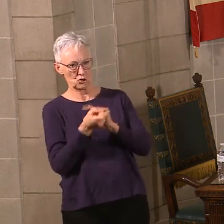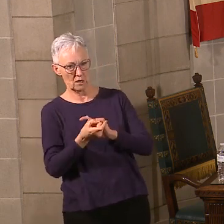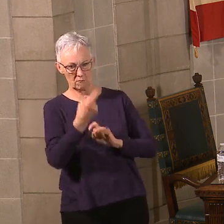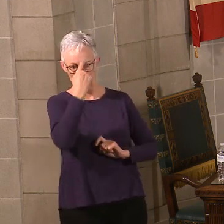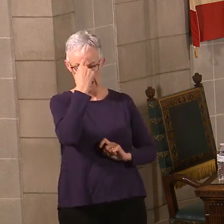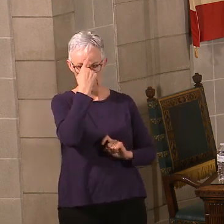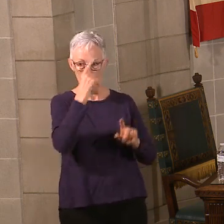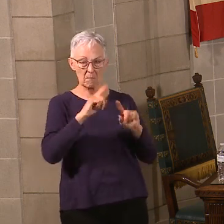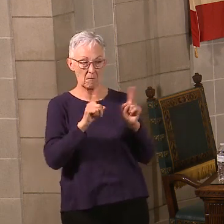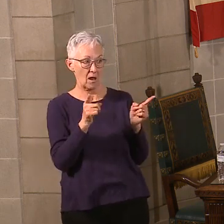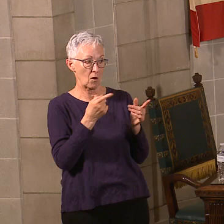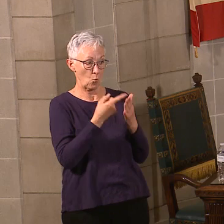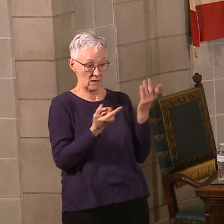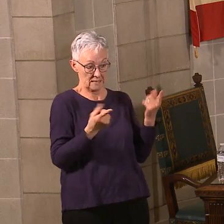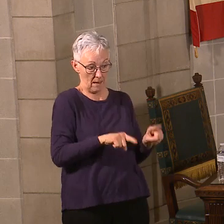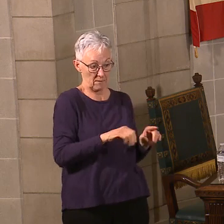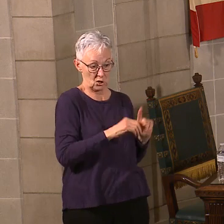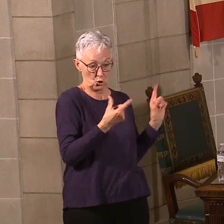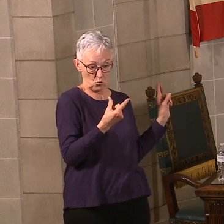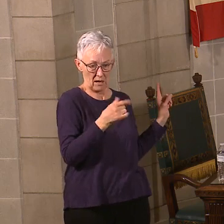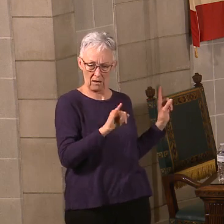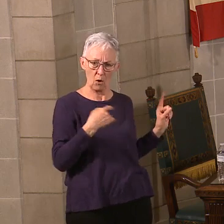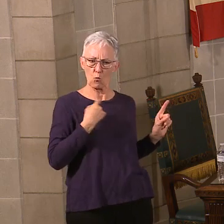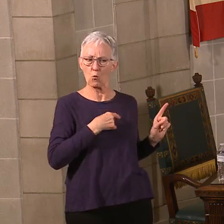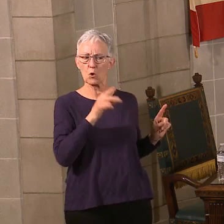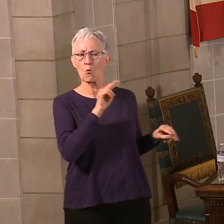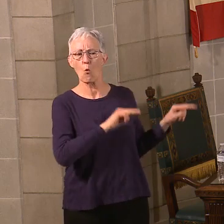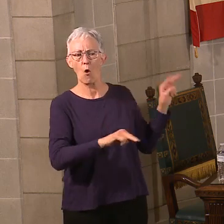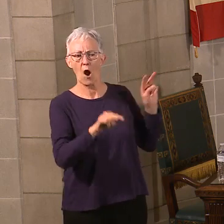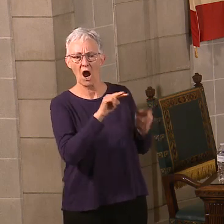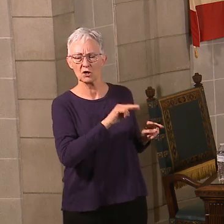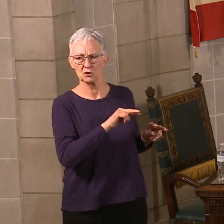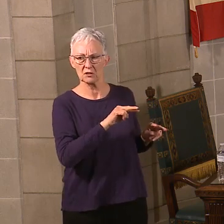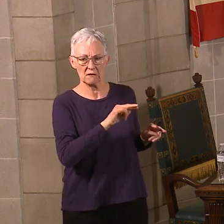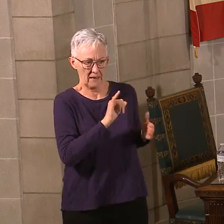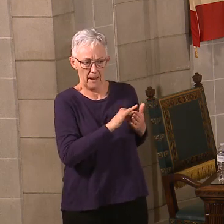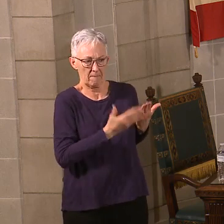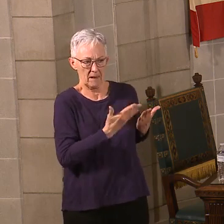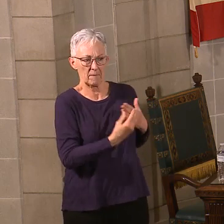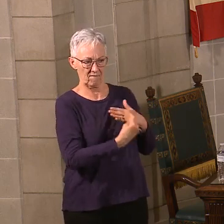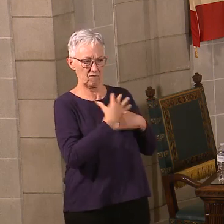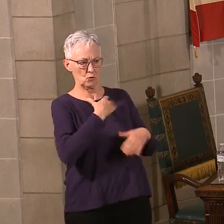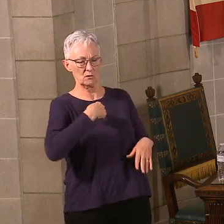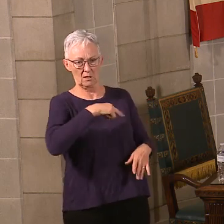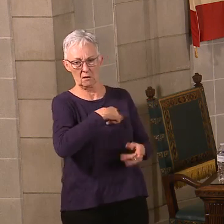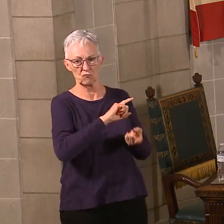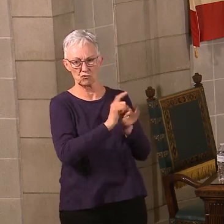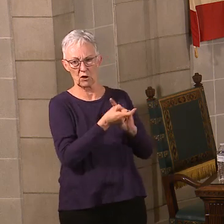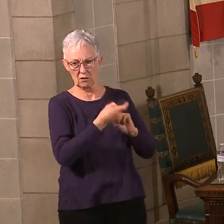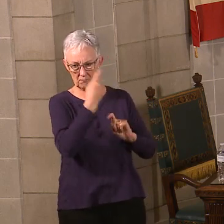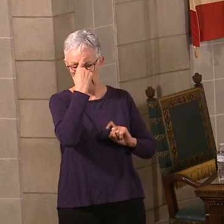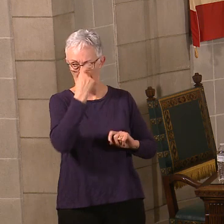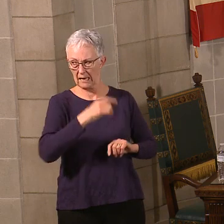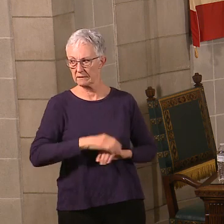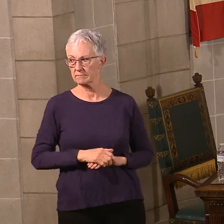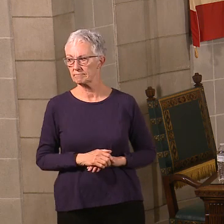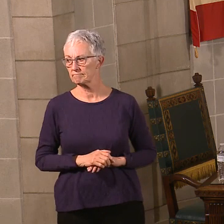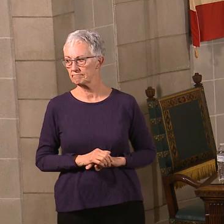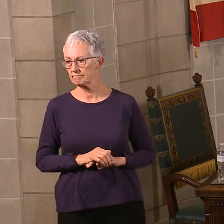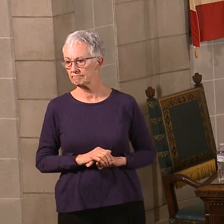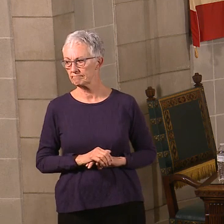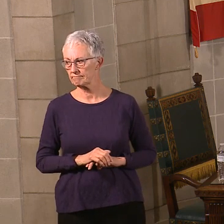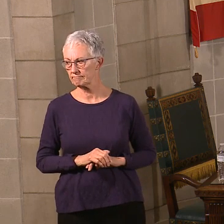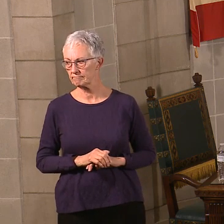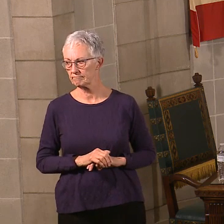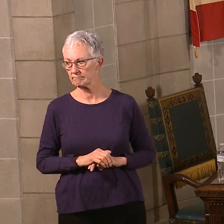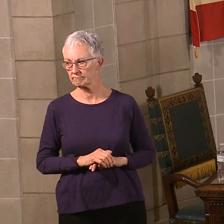Island, and we'll make any changes as needed. Back with NET wants to know if we have any additional information about whether cities or counties can